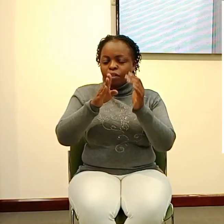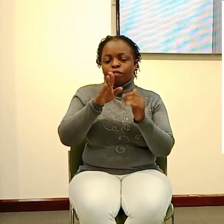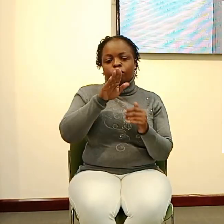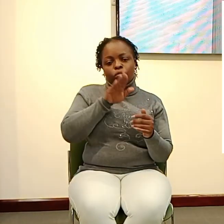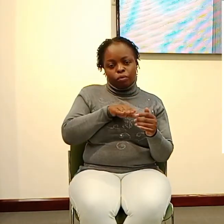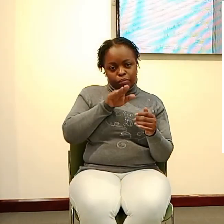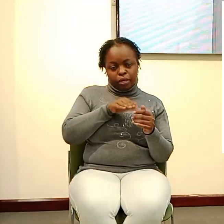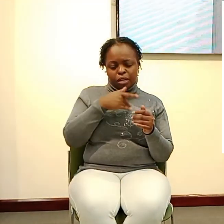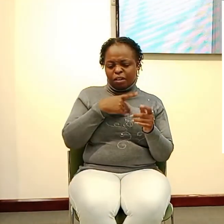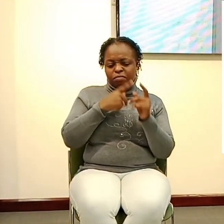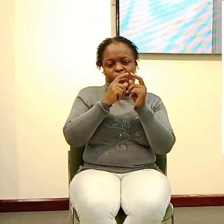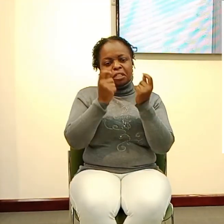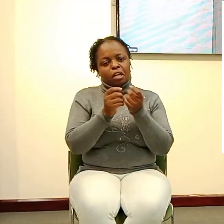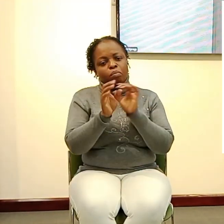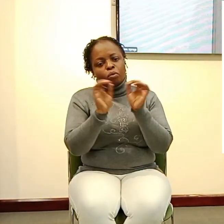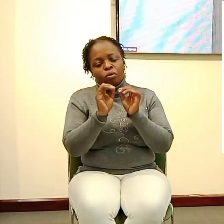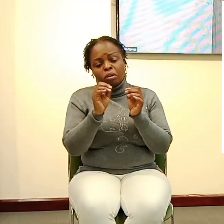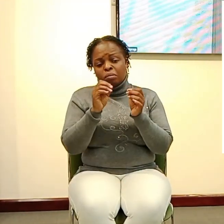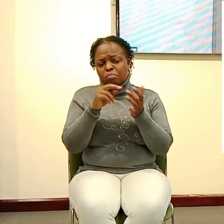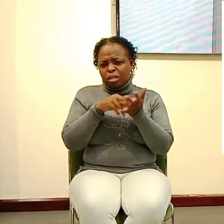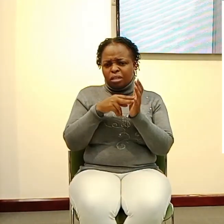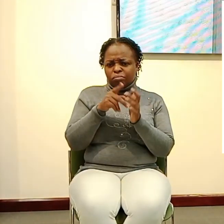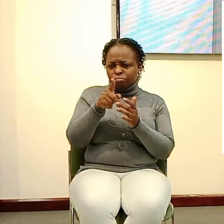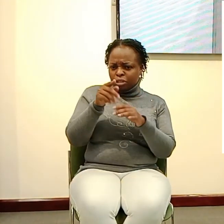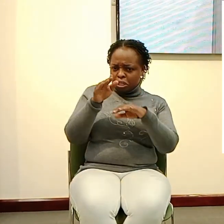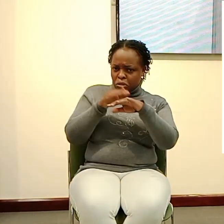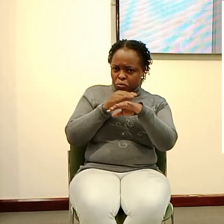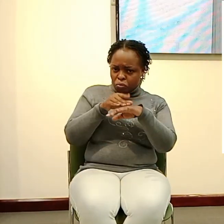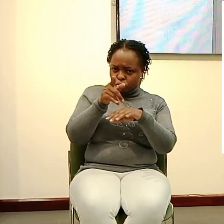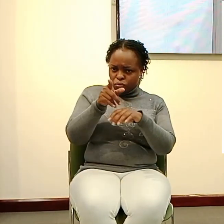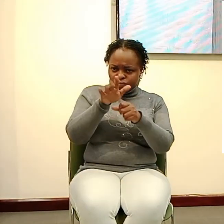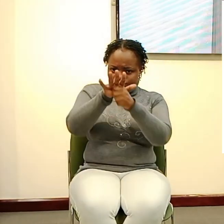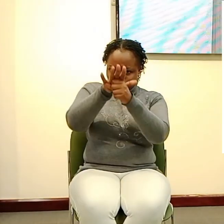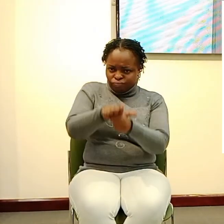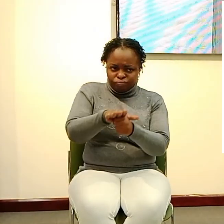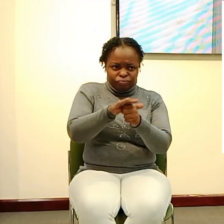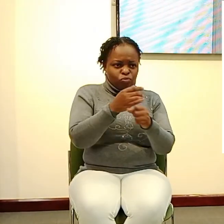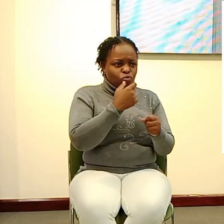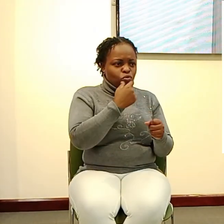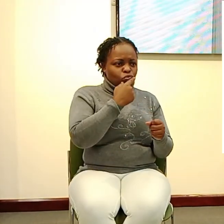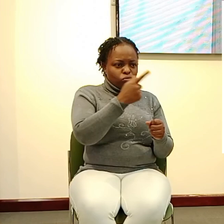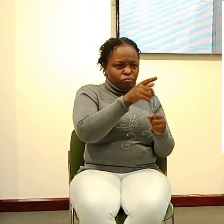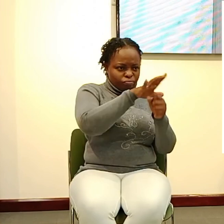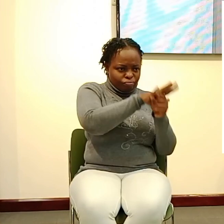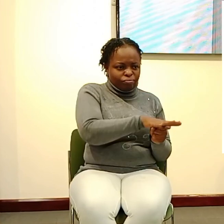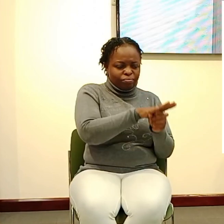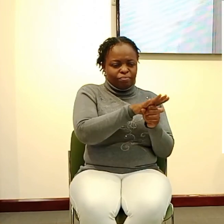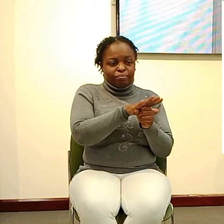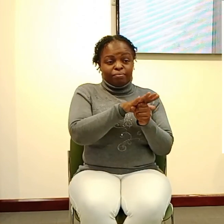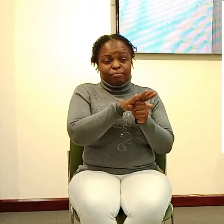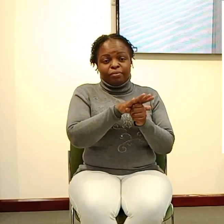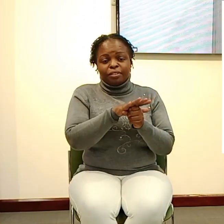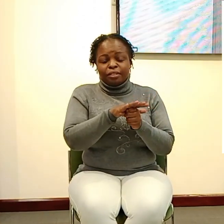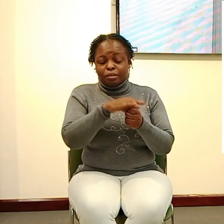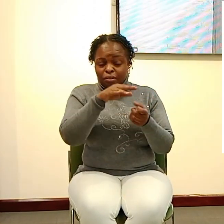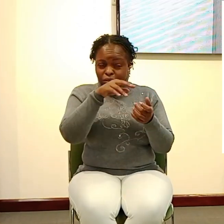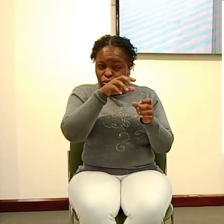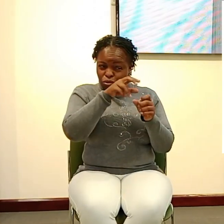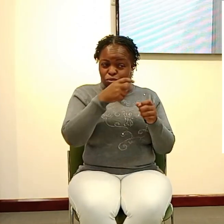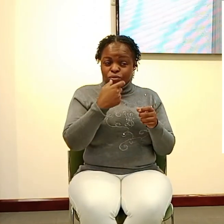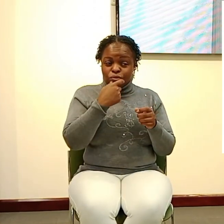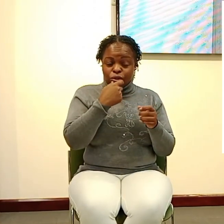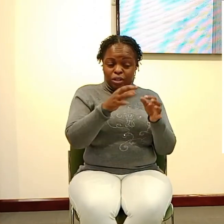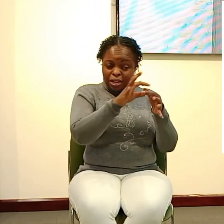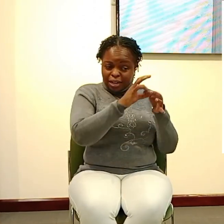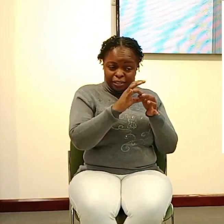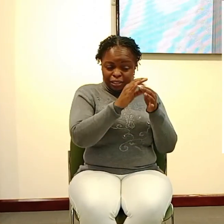tribe. So it doesn't matter if a Kikuyu comes and oppresses you, a Luo. There in the Luo culture, there is